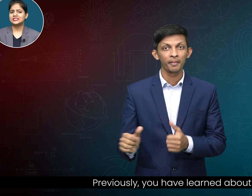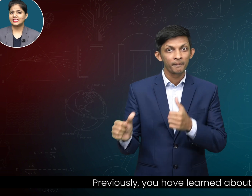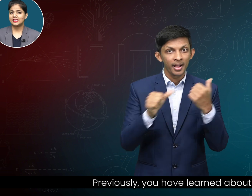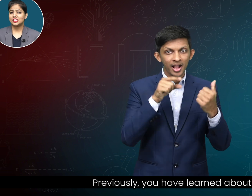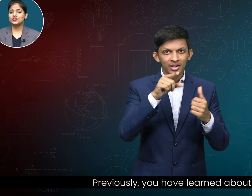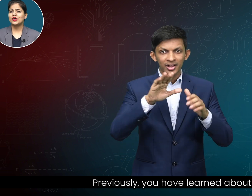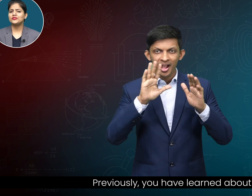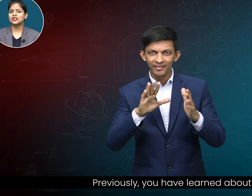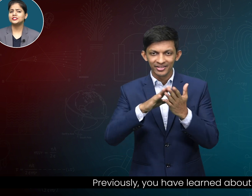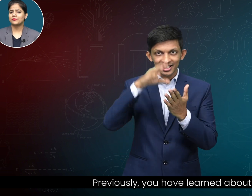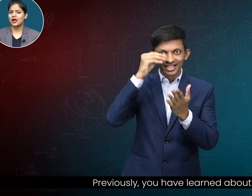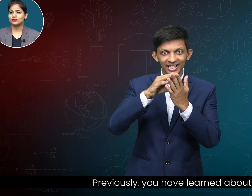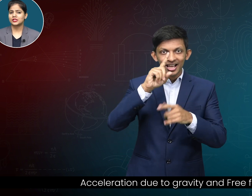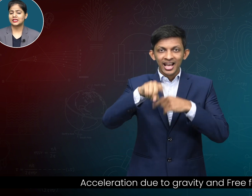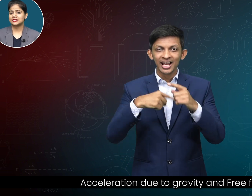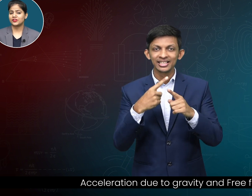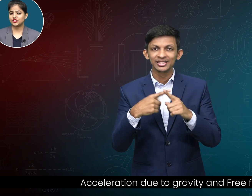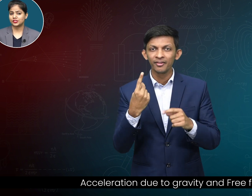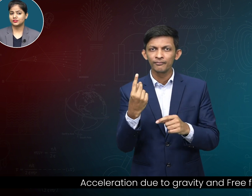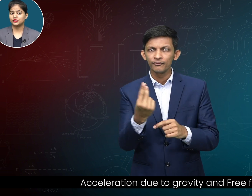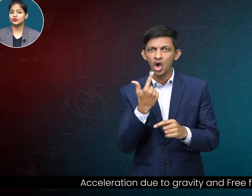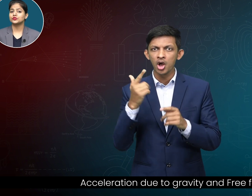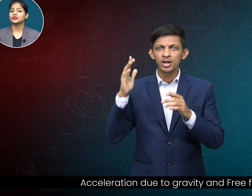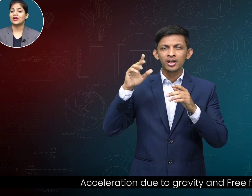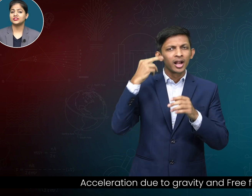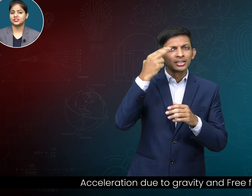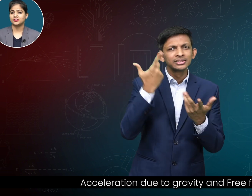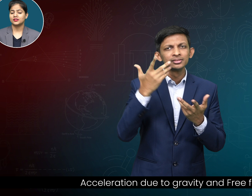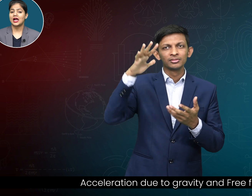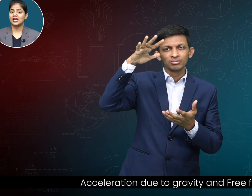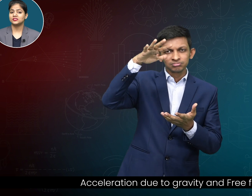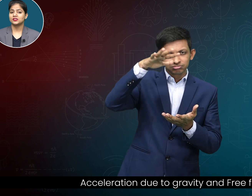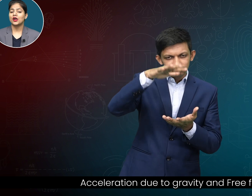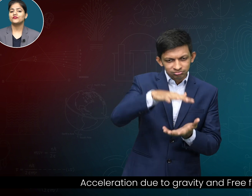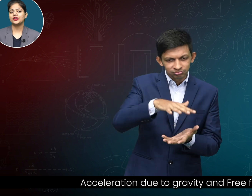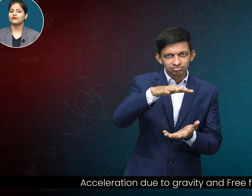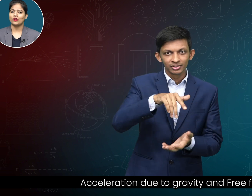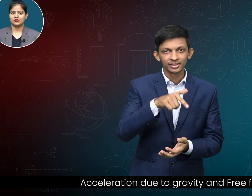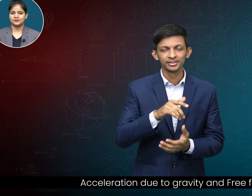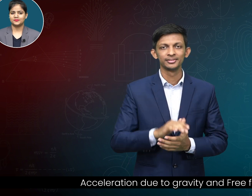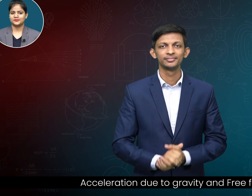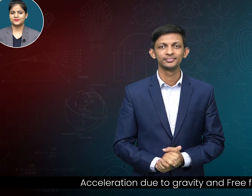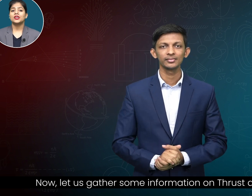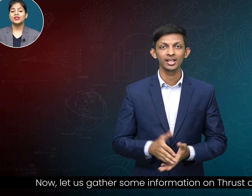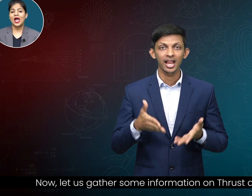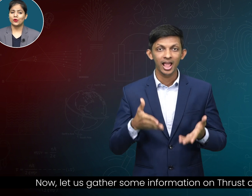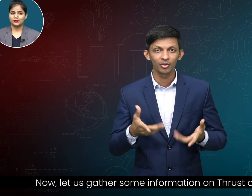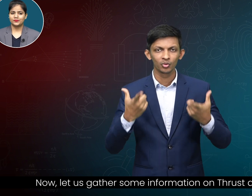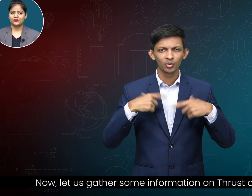Previously, you have learned about acceleration due to gravity and free fall. Now,